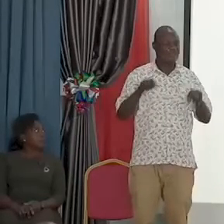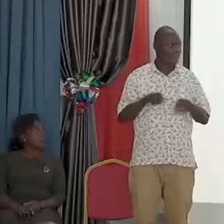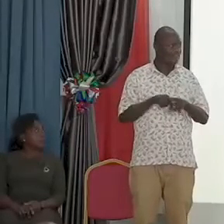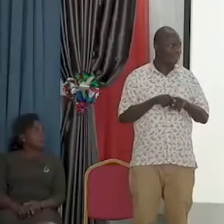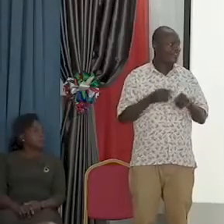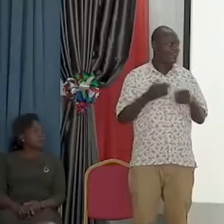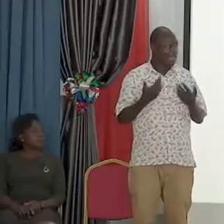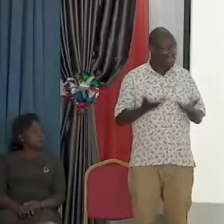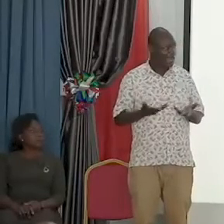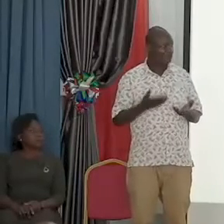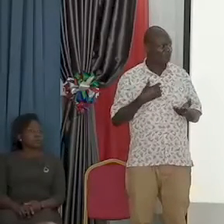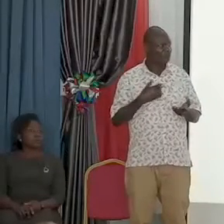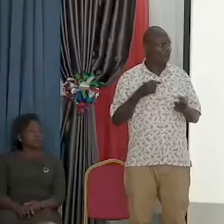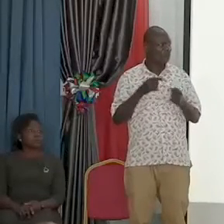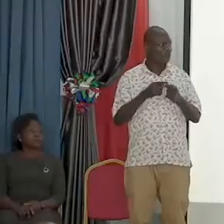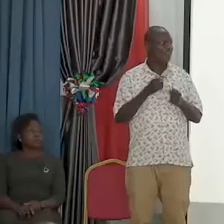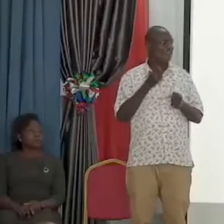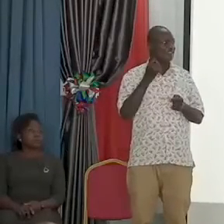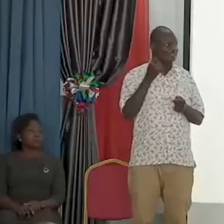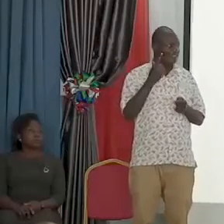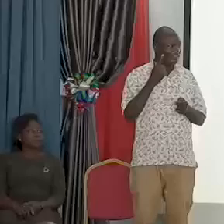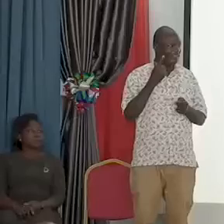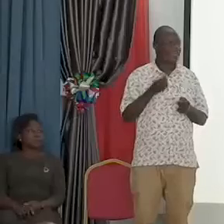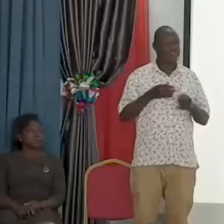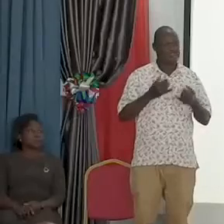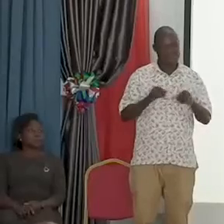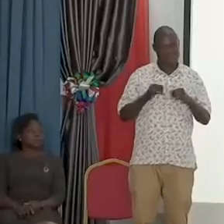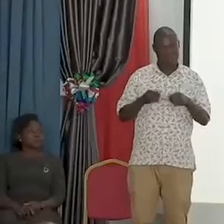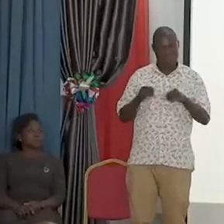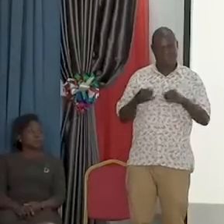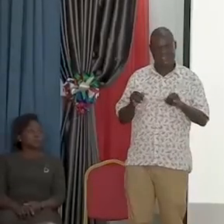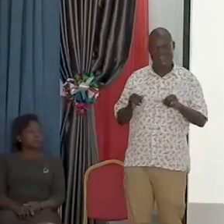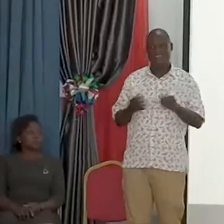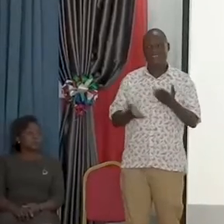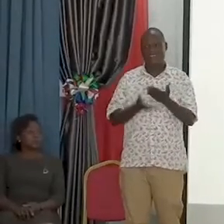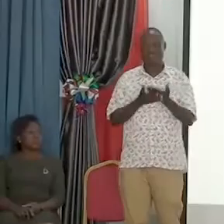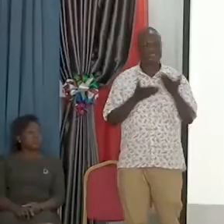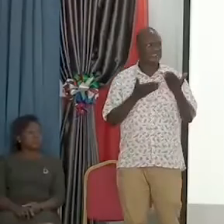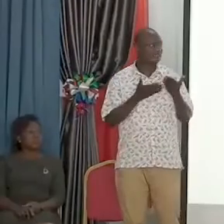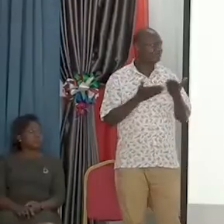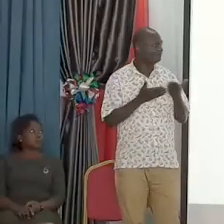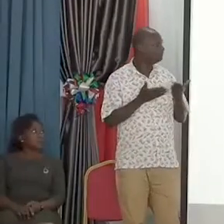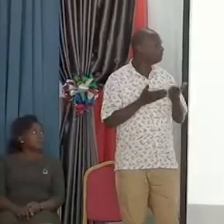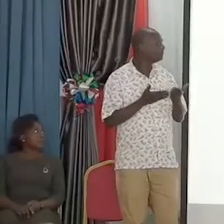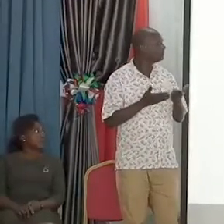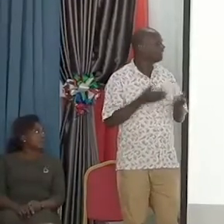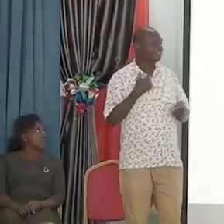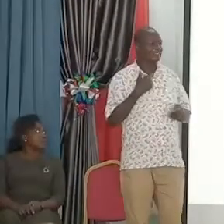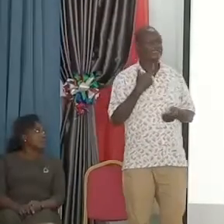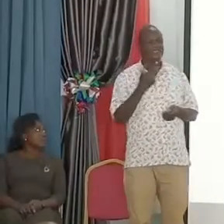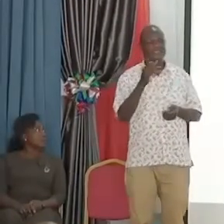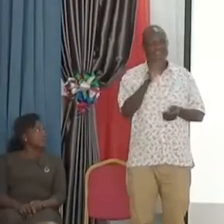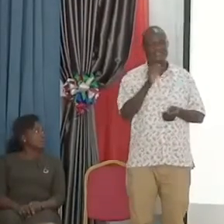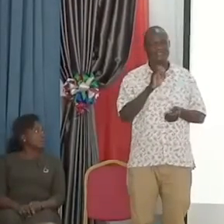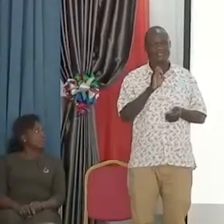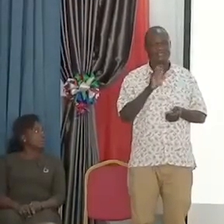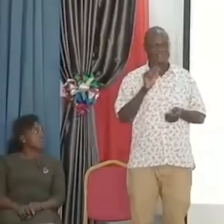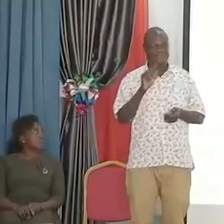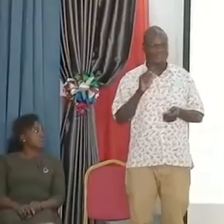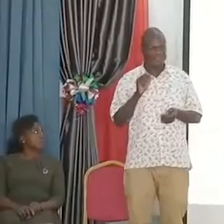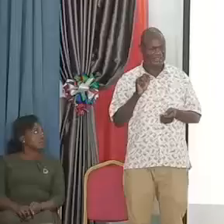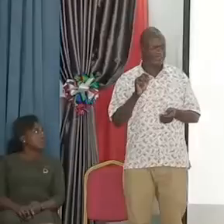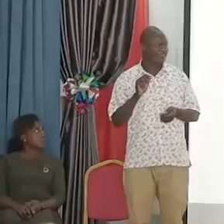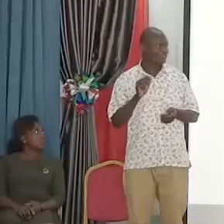how to understand how to implement assistive technology, and she calls it the SETT framework, and it stands